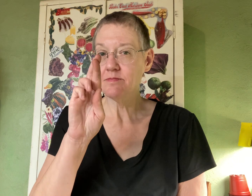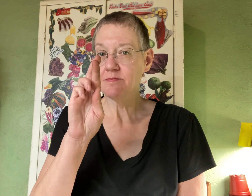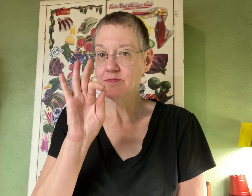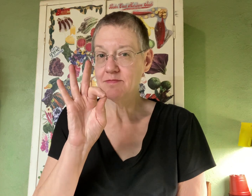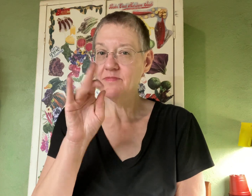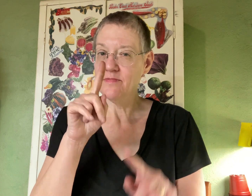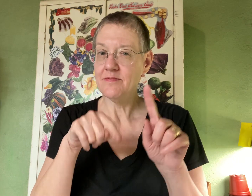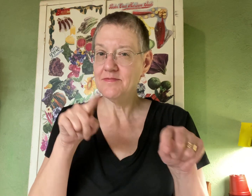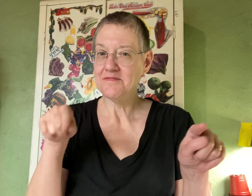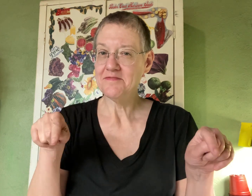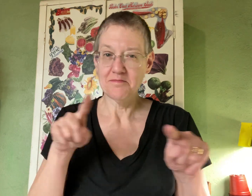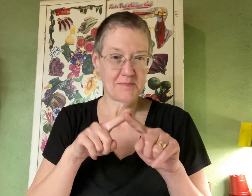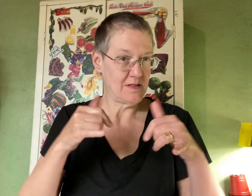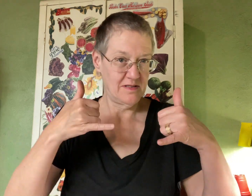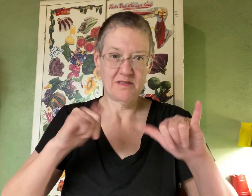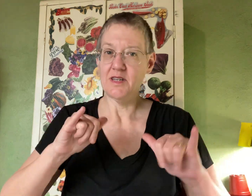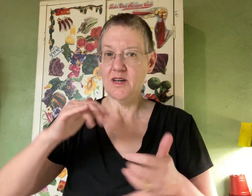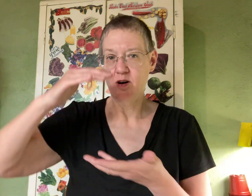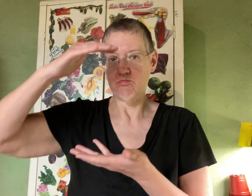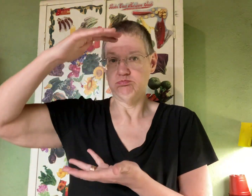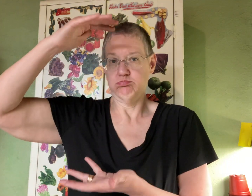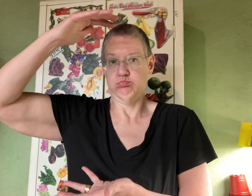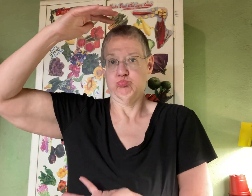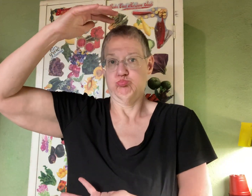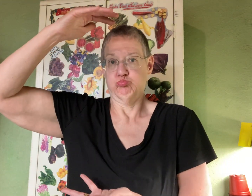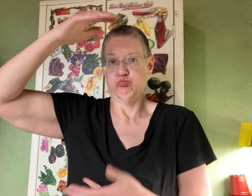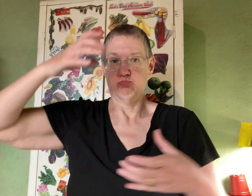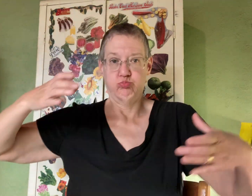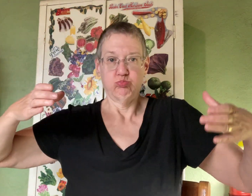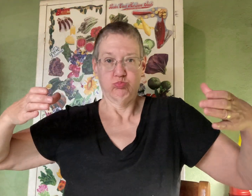Now this is a dwarf variety, but it can still grow pretty big.